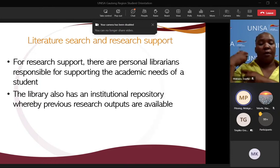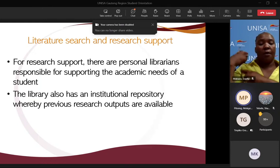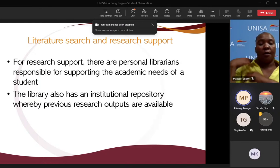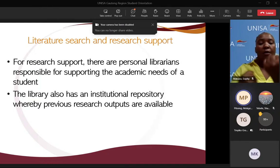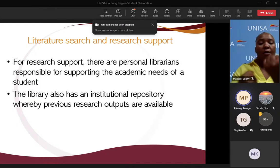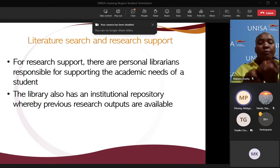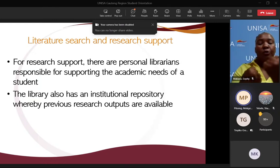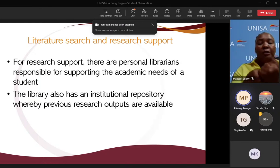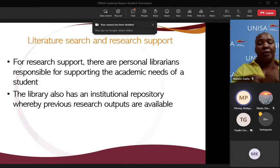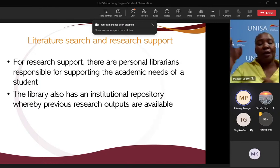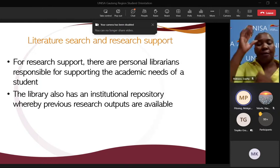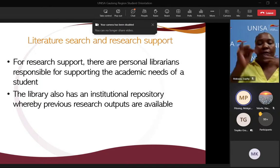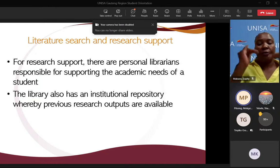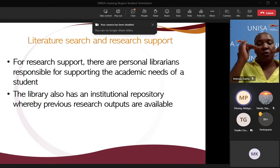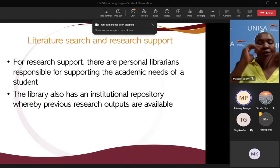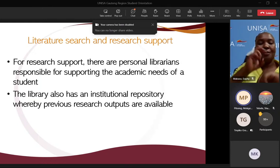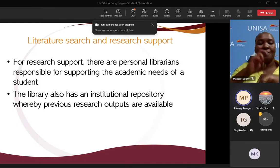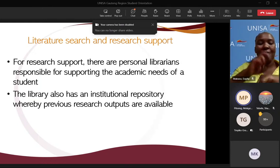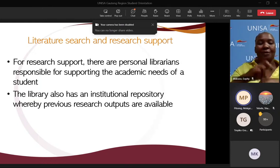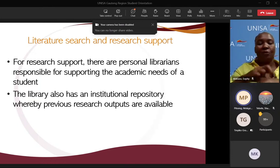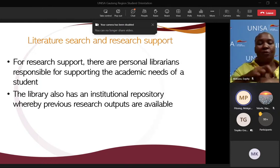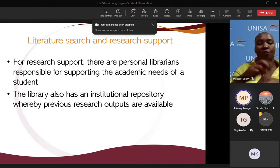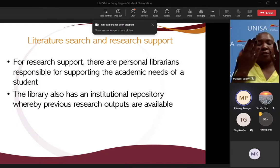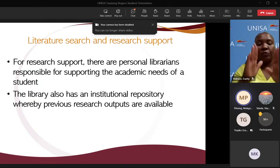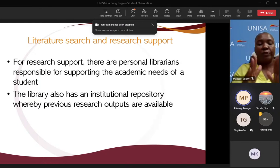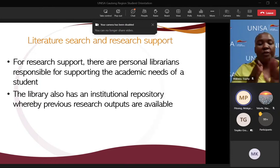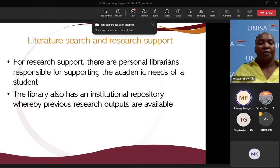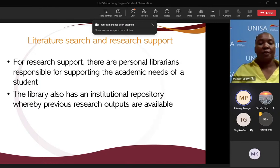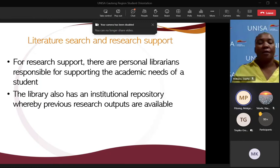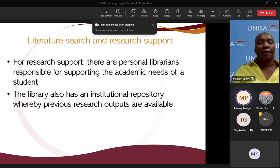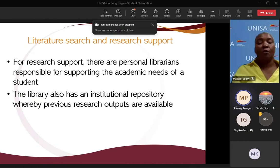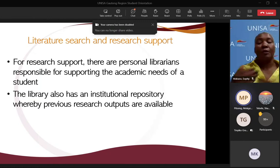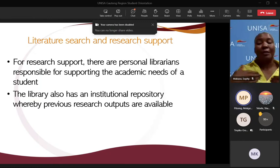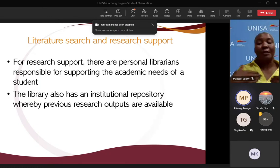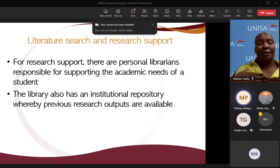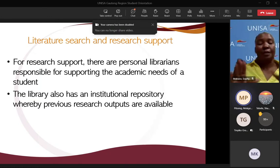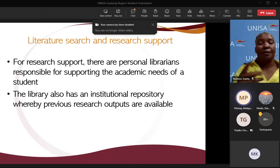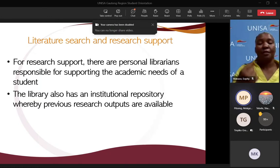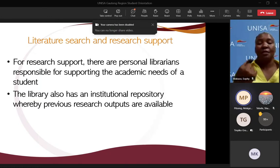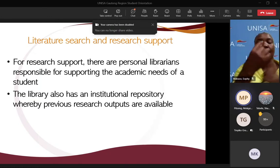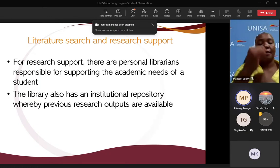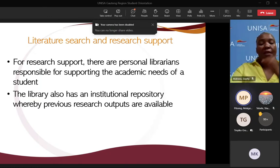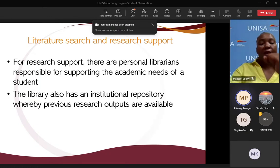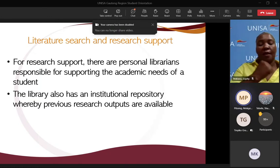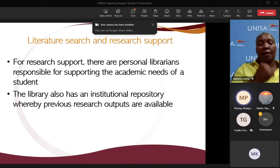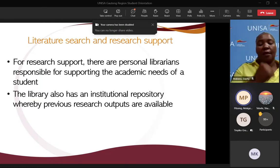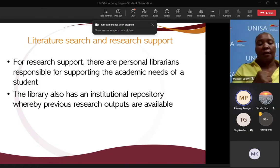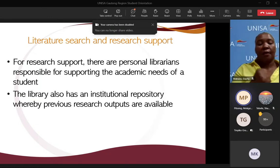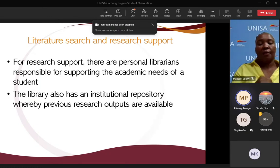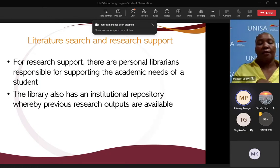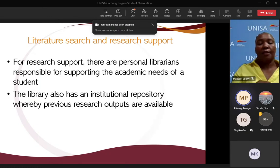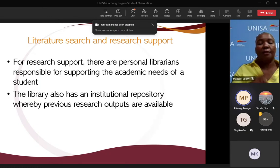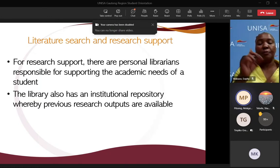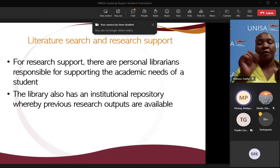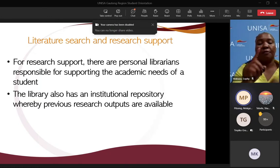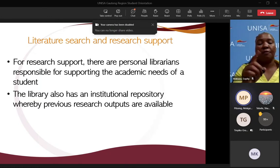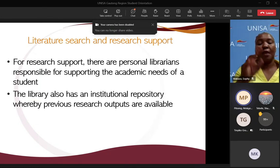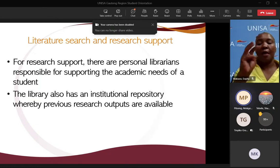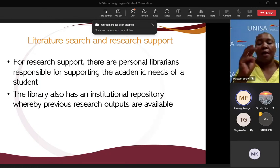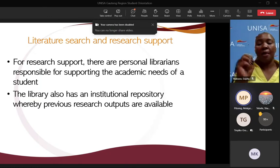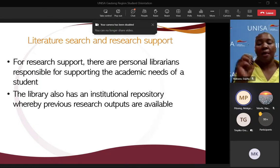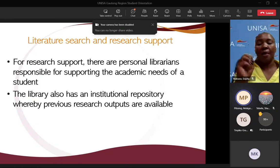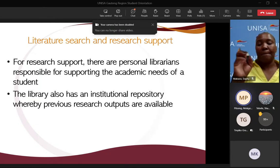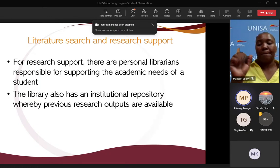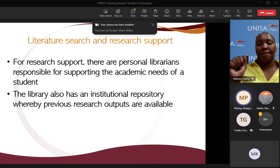supporting the academic needs of a student at the beginning of each year especially for mnds They will receive